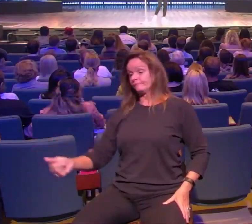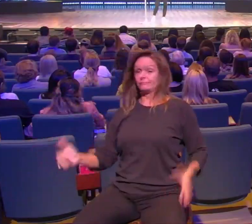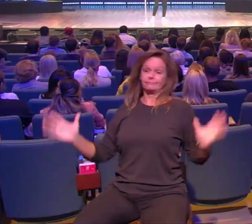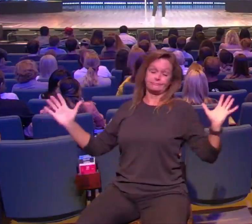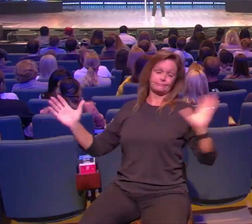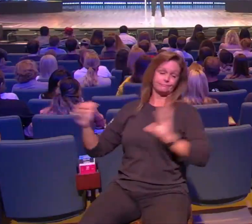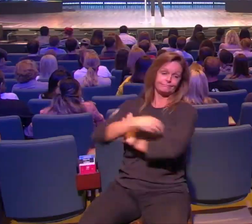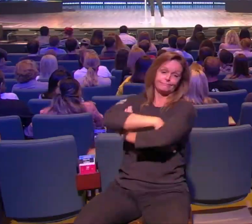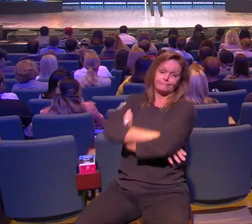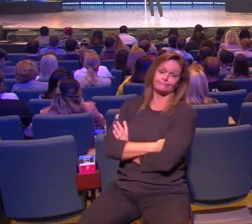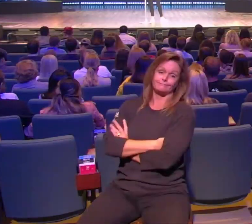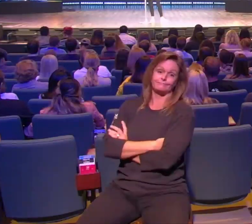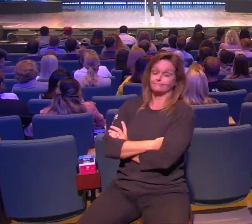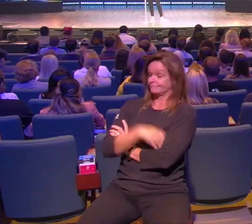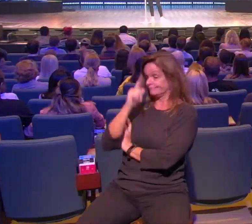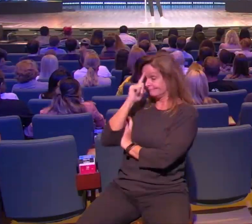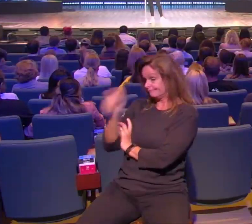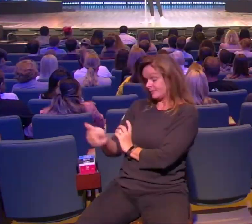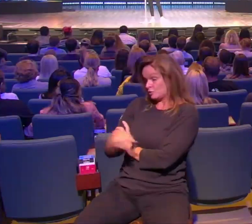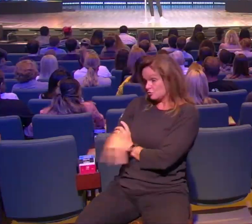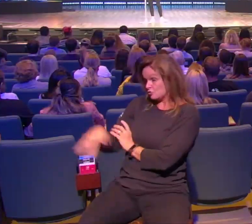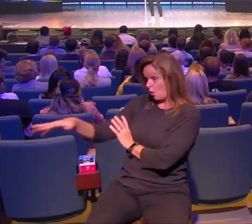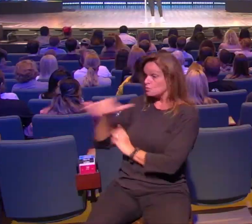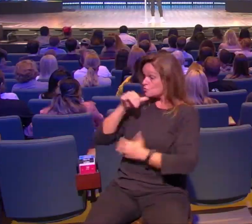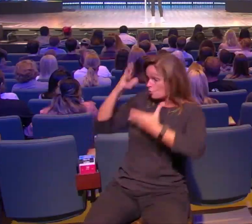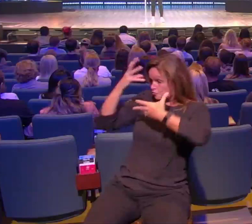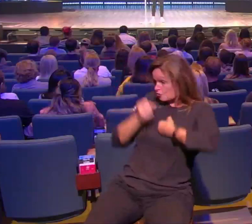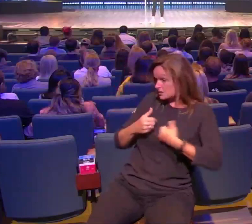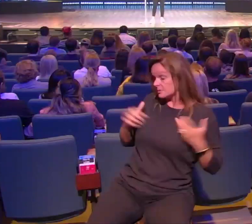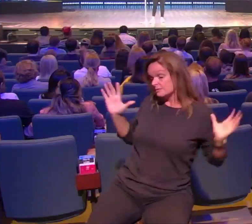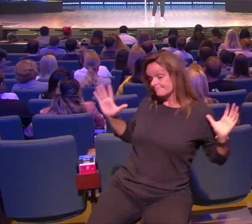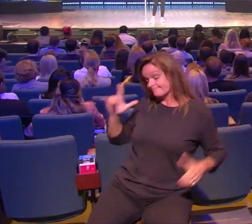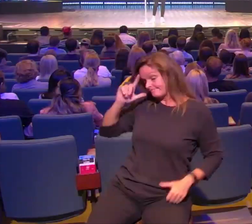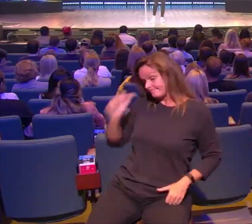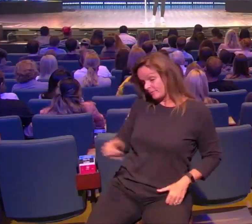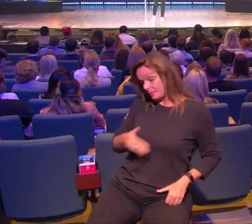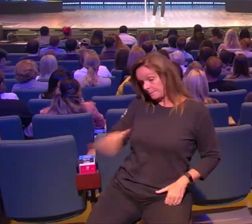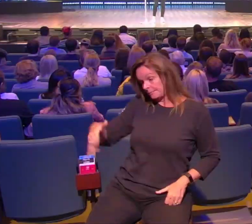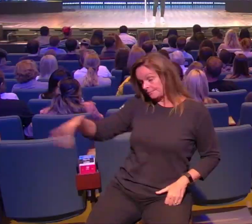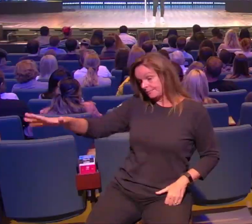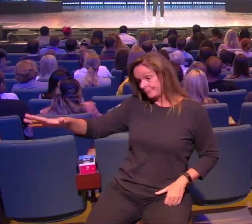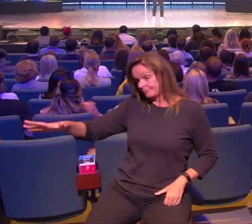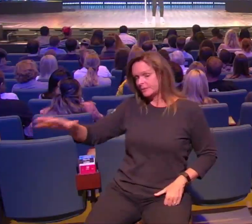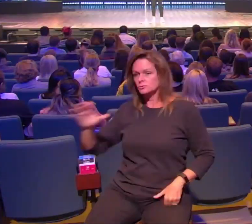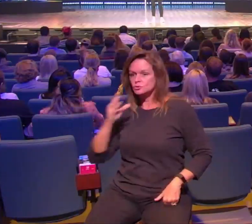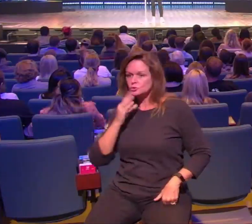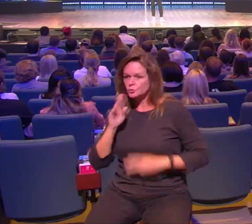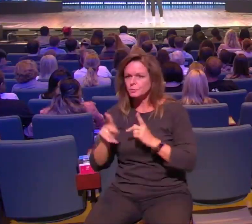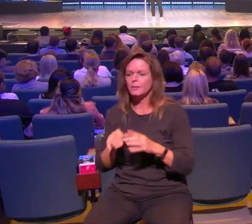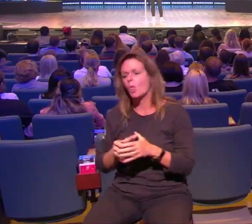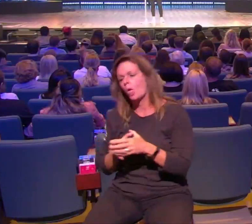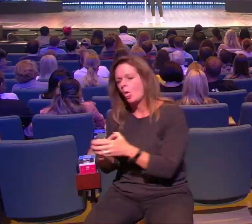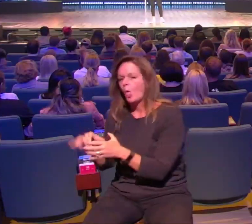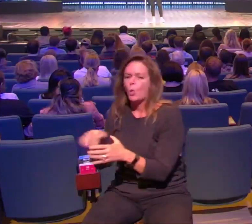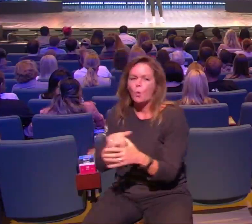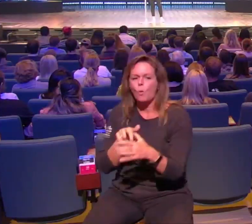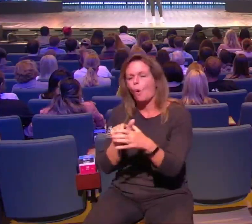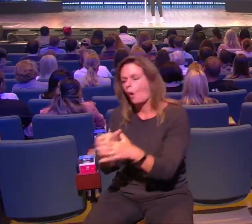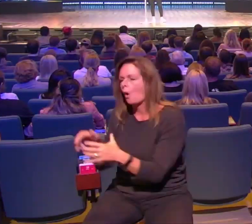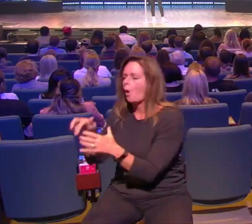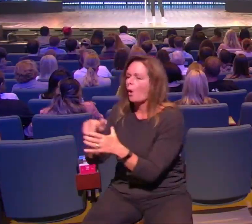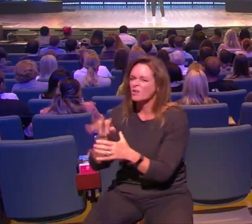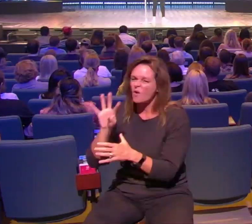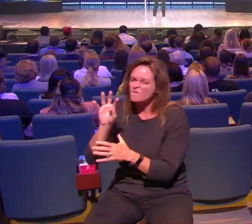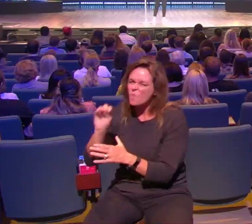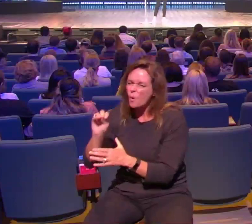positioned and ready to take the land. And so the Lord tells Moses to take the census of everyone, which they do in Numbers chapter 26.